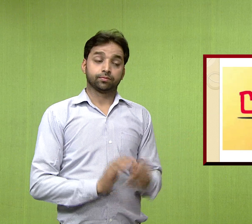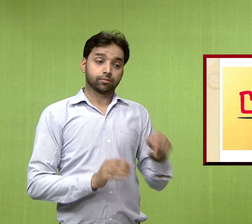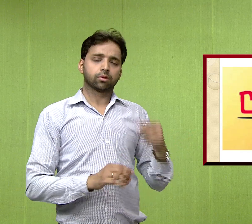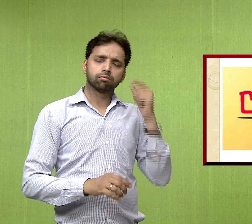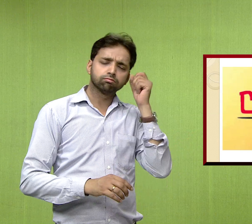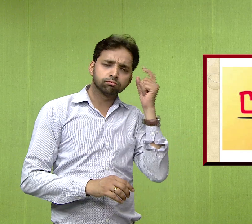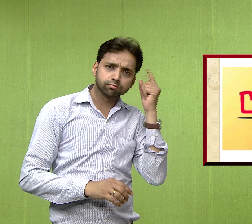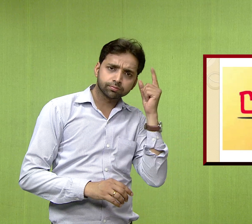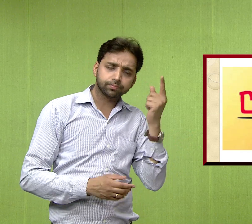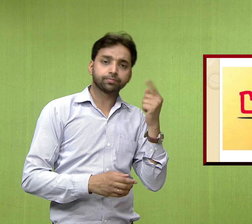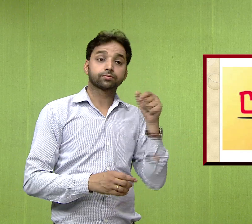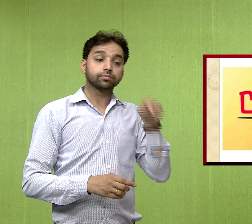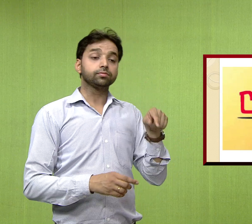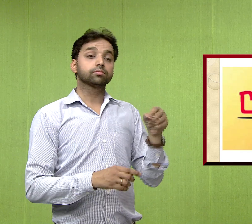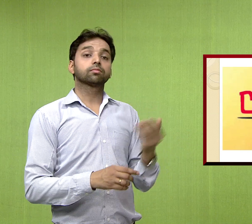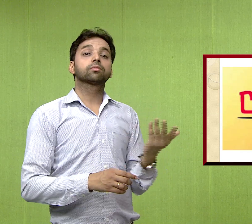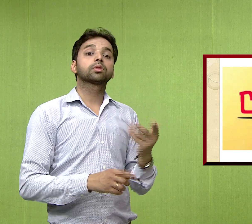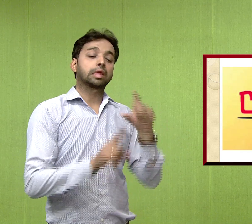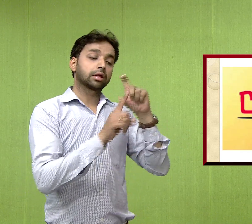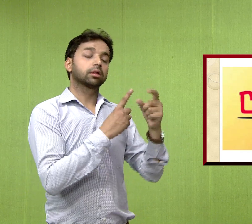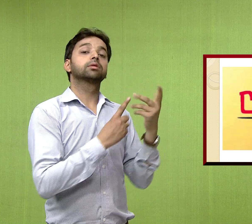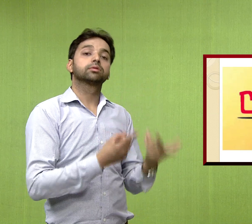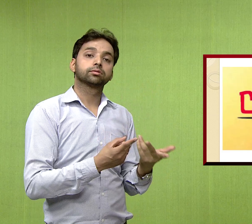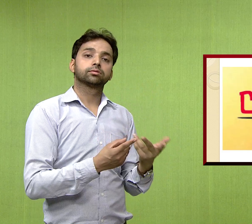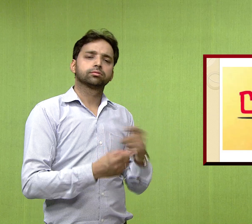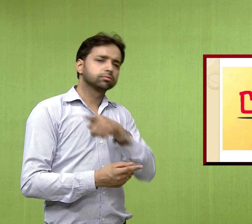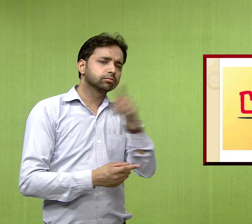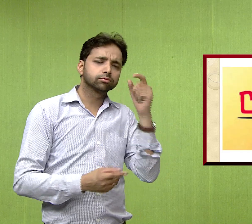to understand what is the term culture.